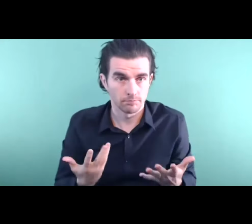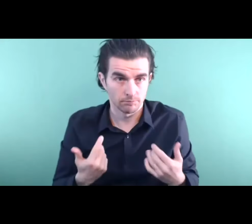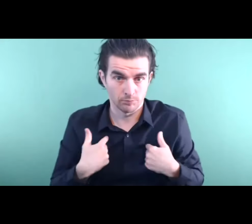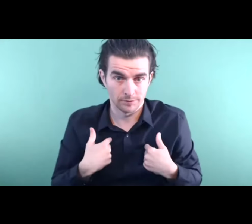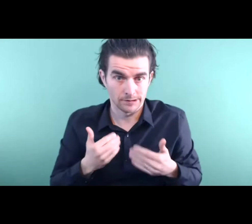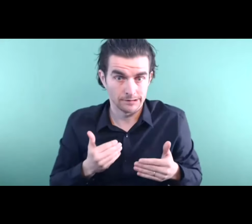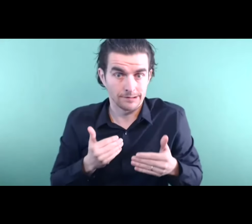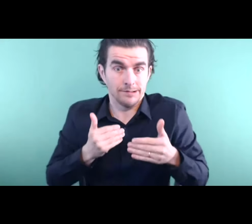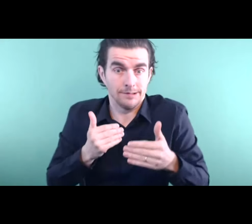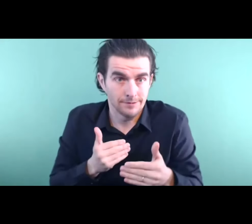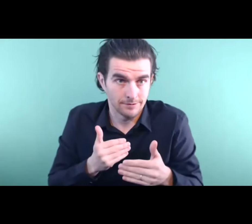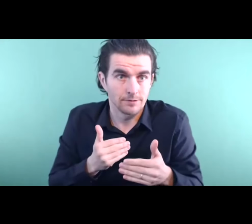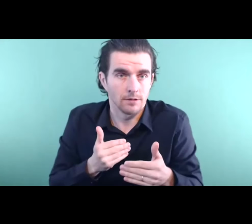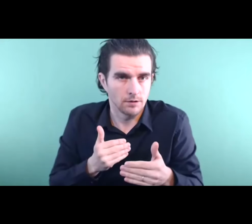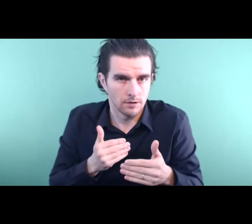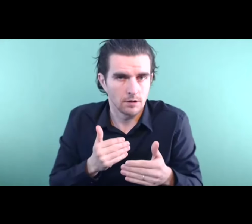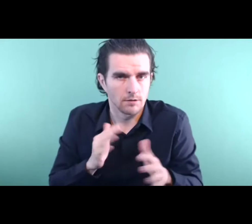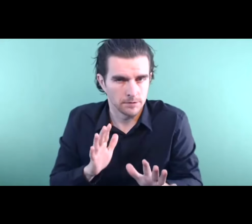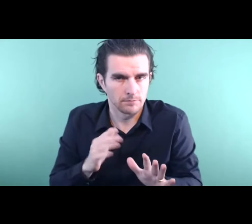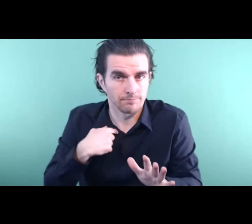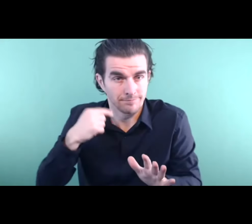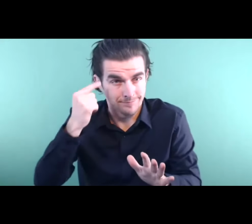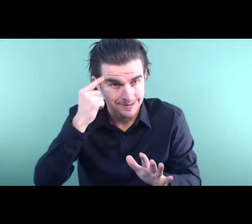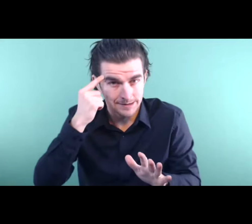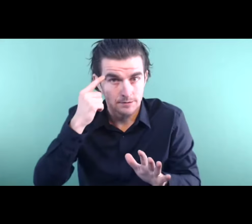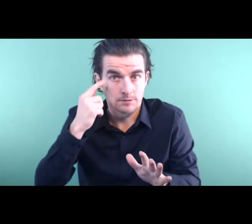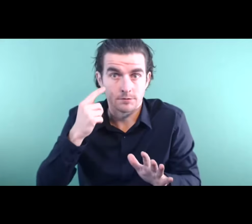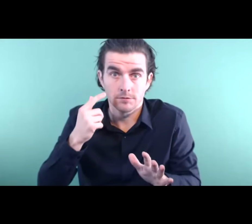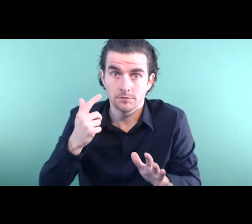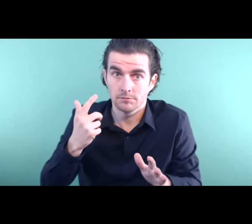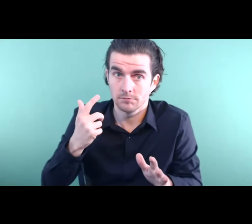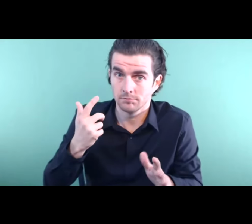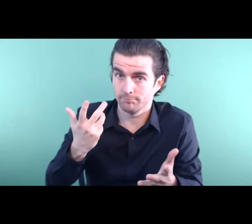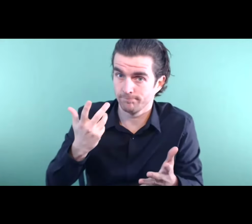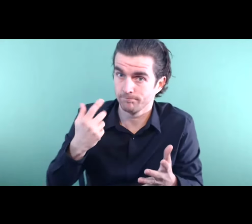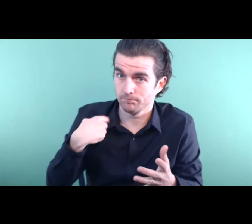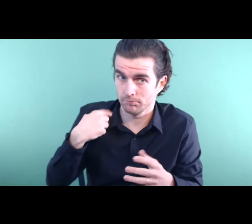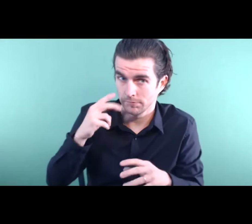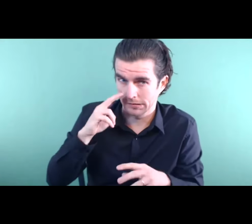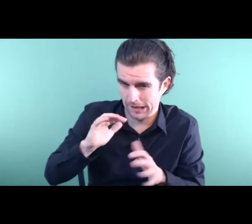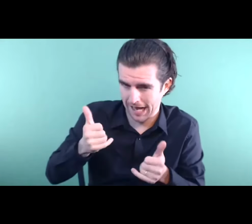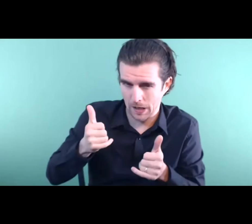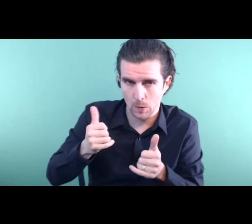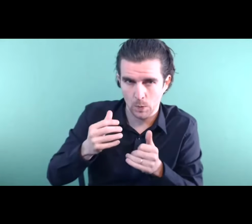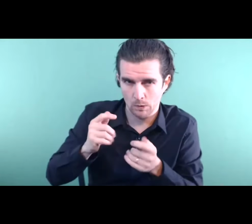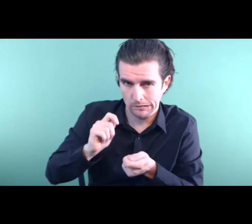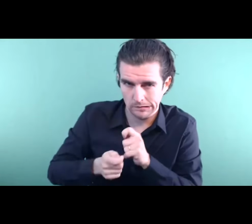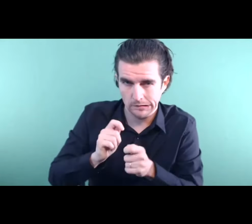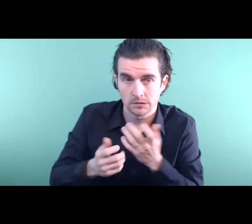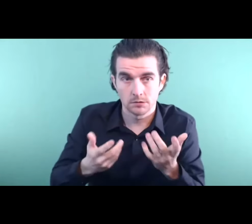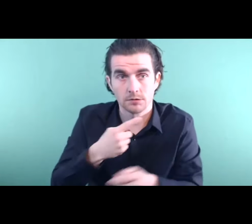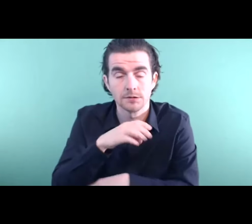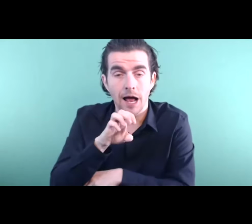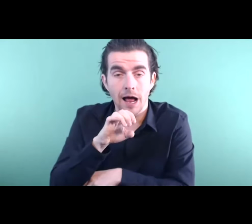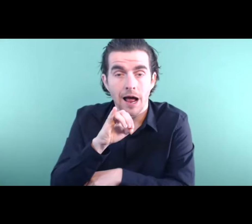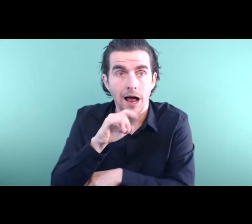with the disability community, their human rights experts, their research, and the policymakers at national level. I think that is